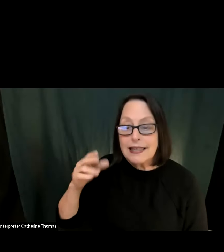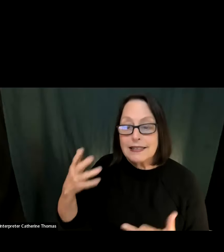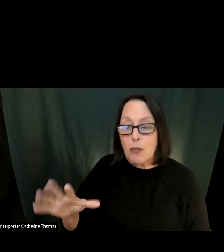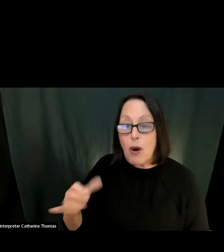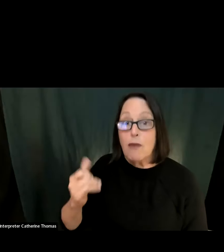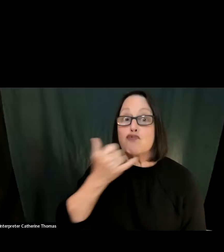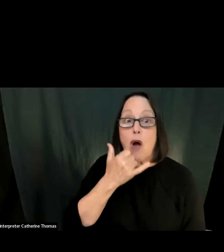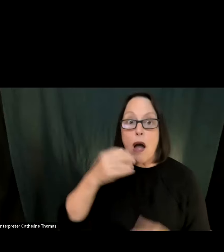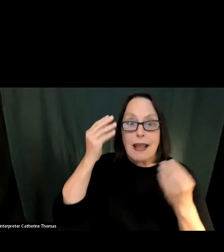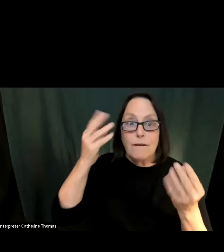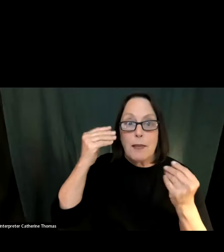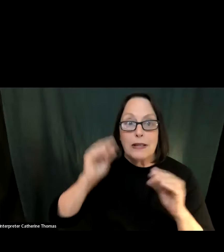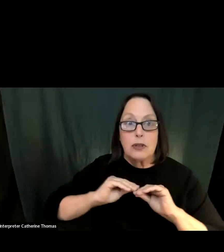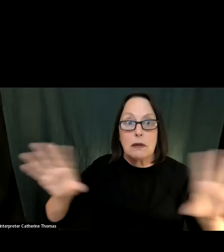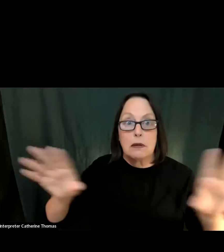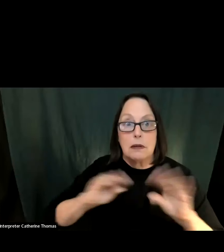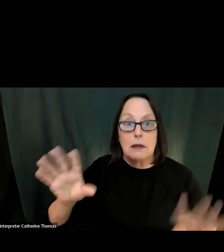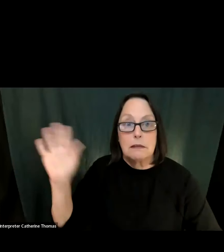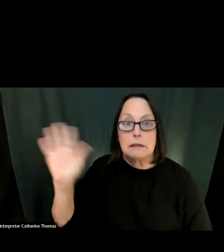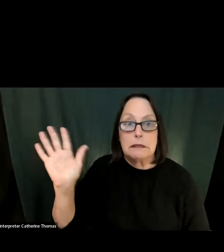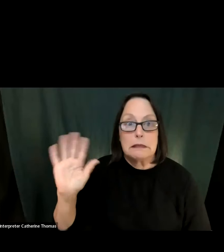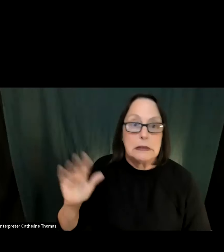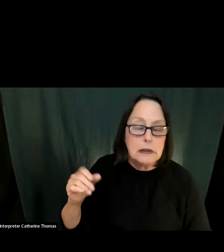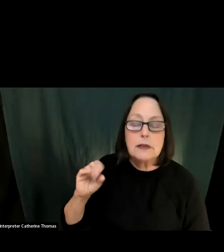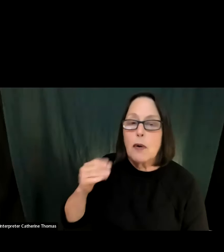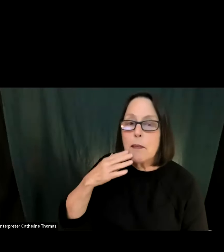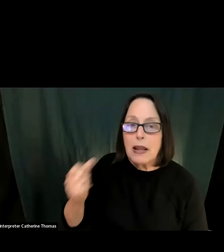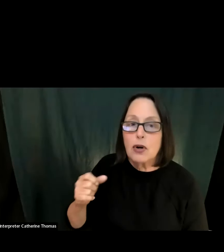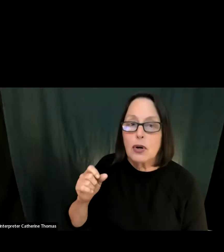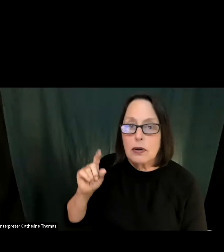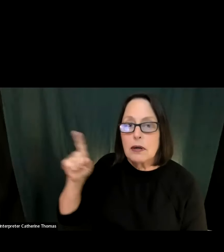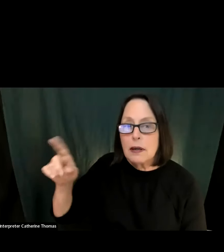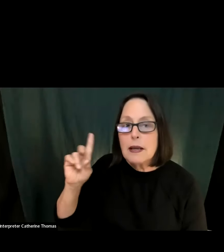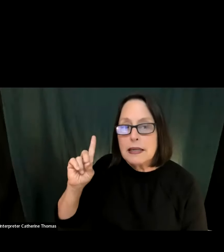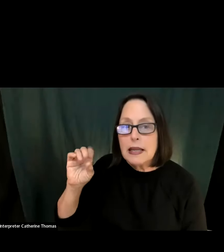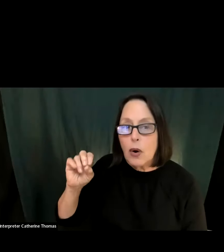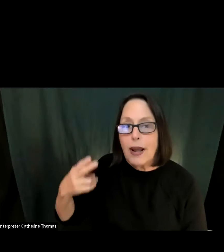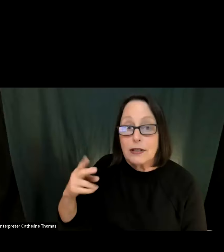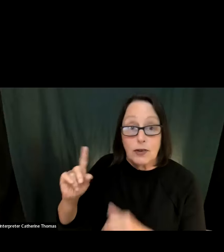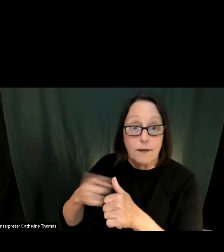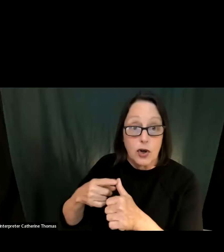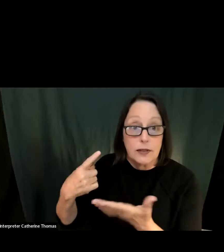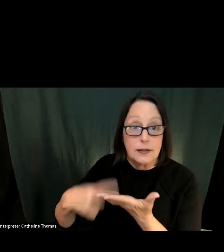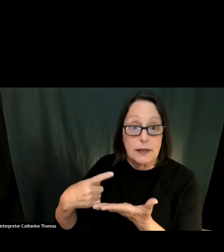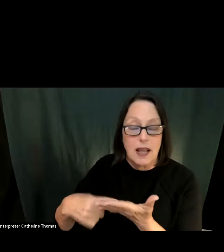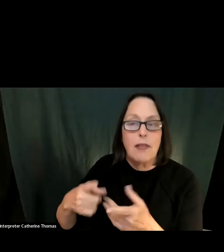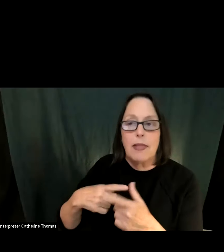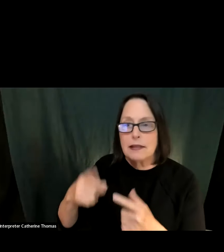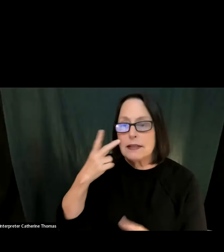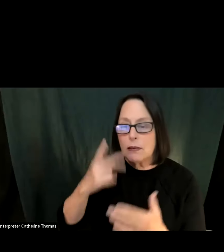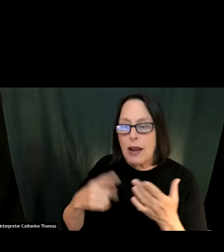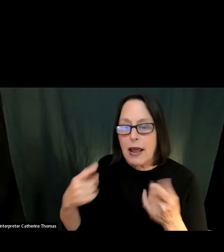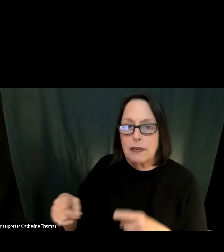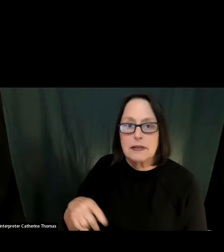So she'd like us to circle back with DOH on that one. And then let's see, Vibrant does not